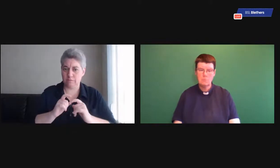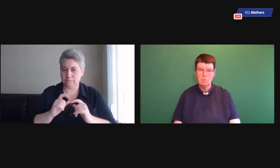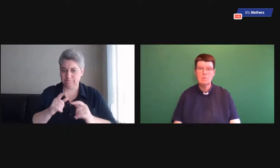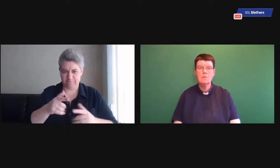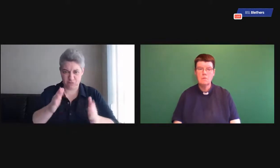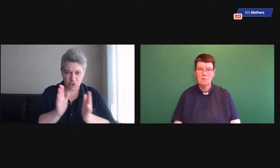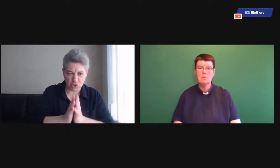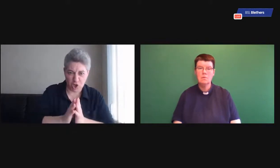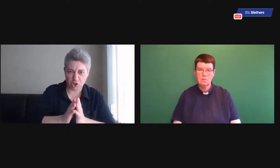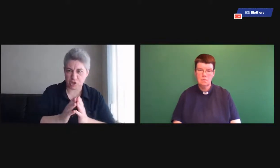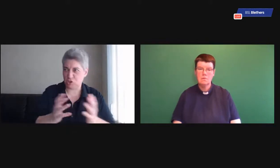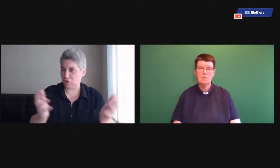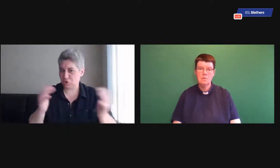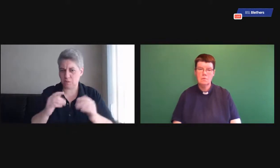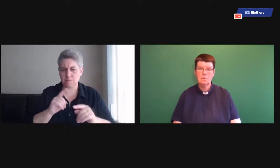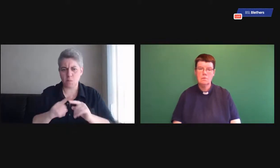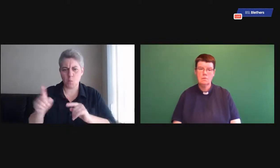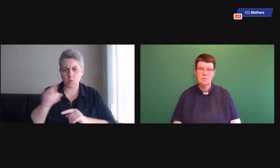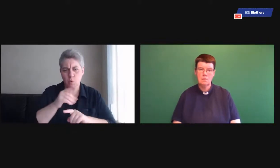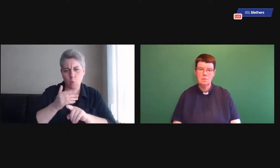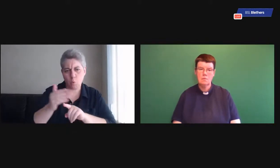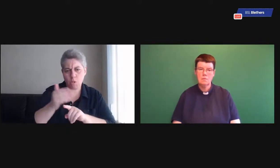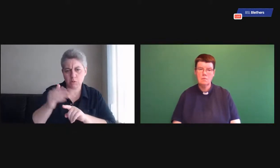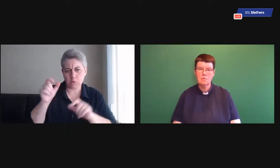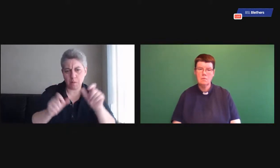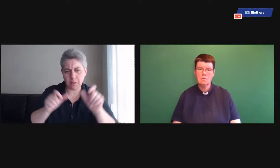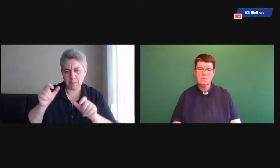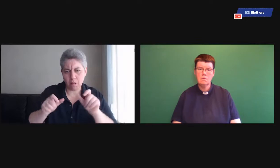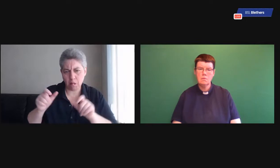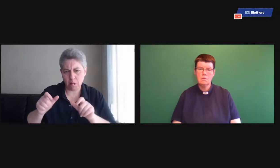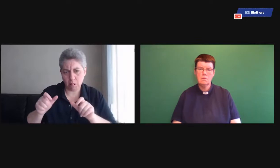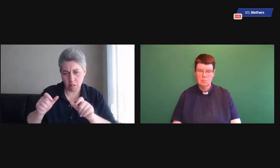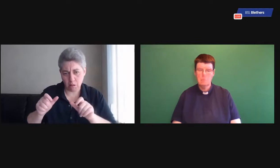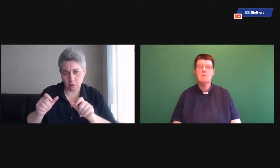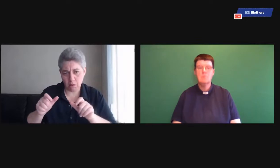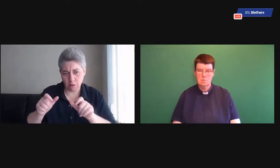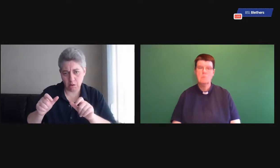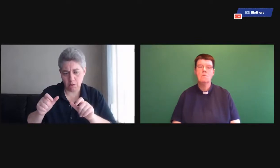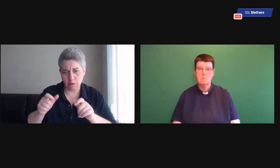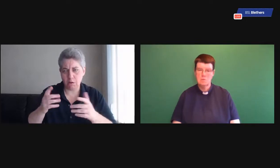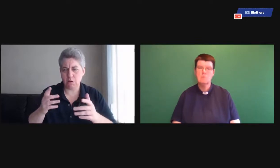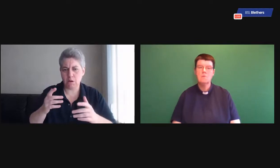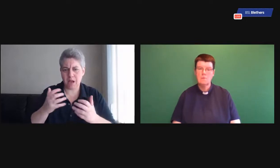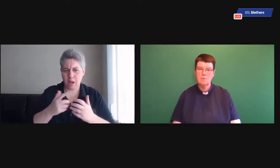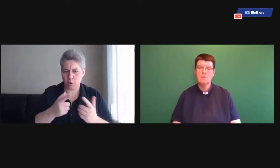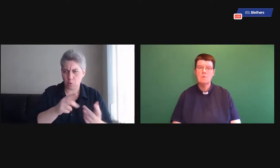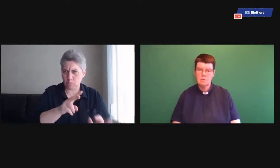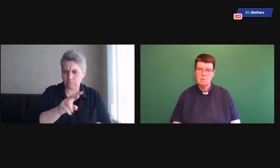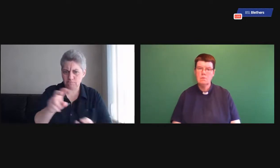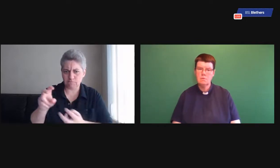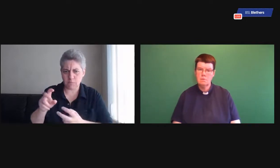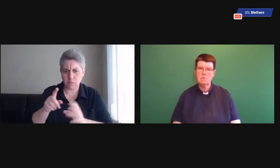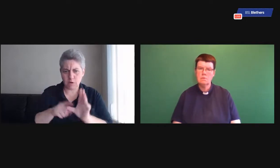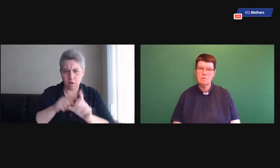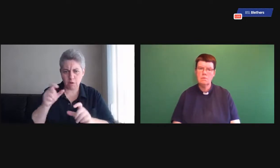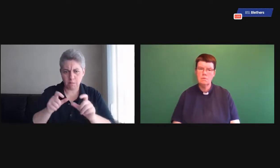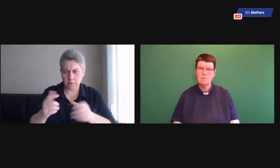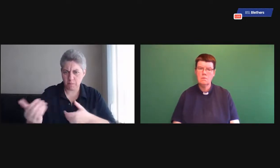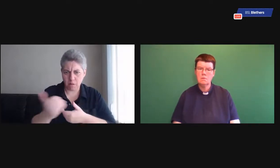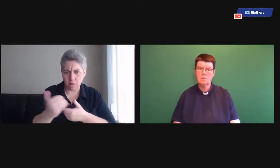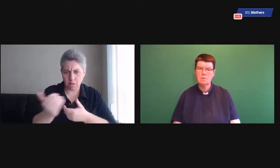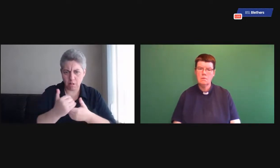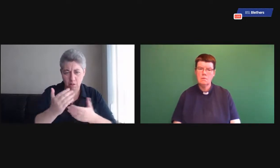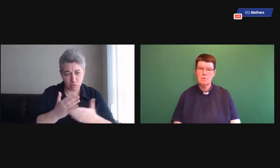You know that, like in the church, and you're looking at the future. That well, it used to be a lot of older